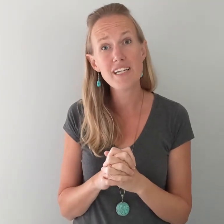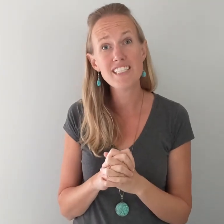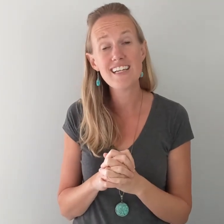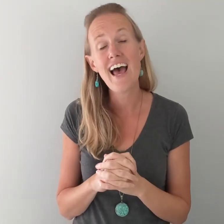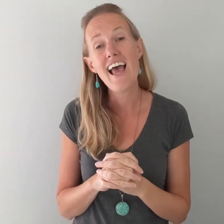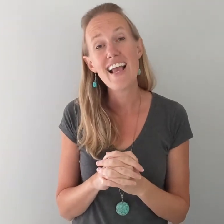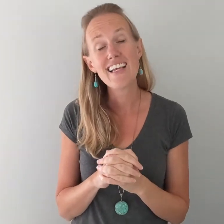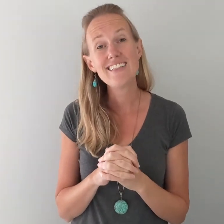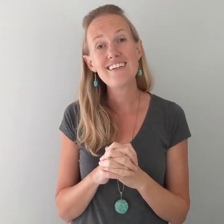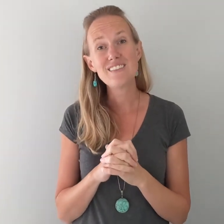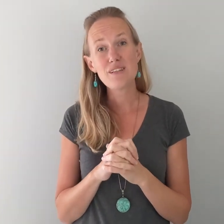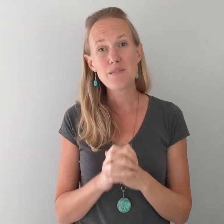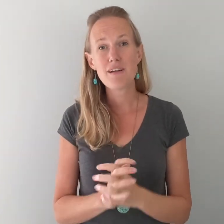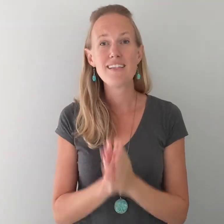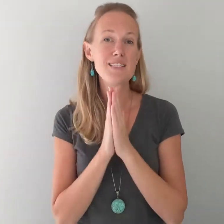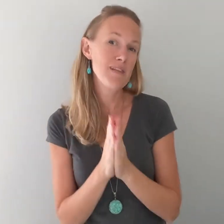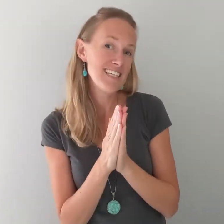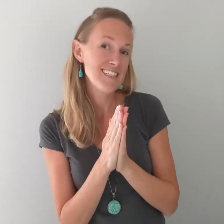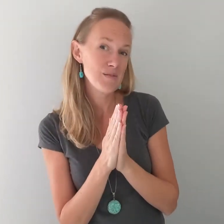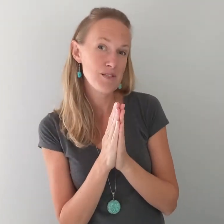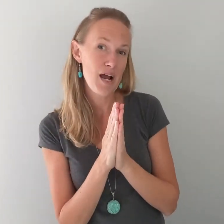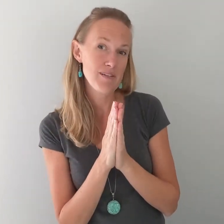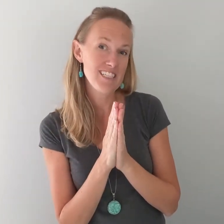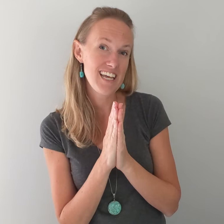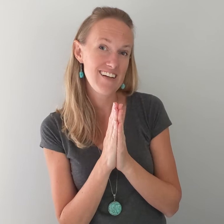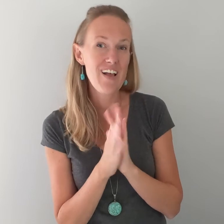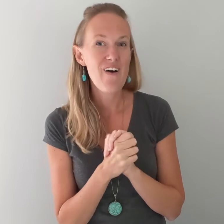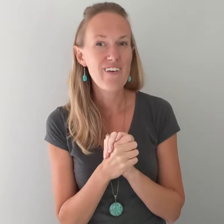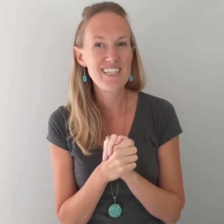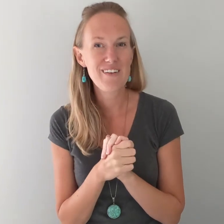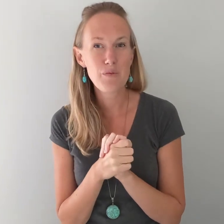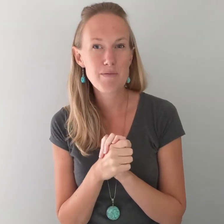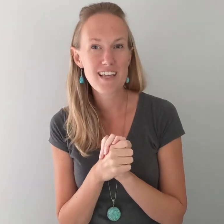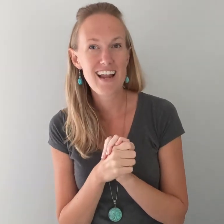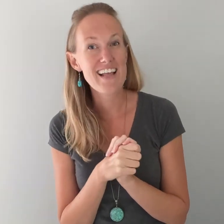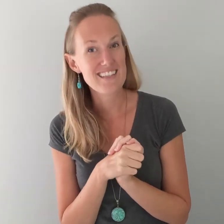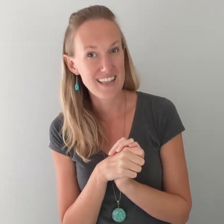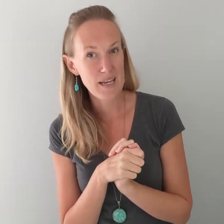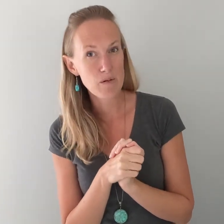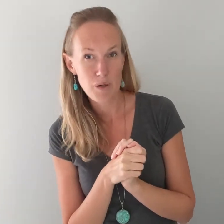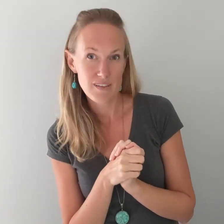information. And also, last but not least, please subscribe to the channel or check out the website at